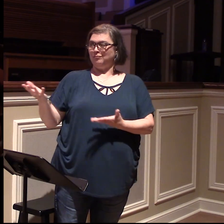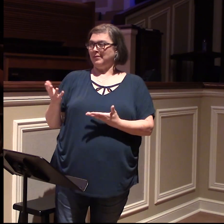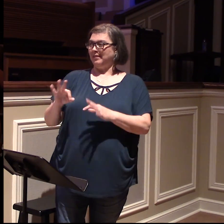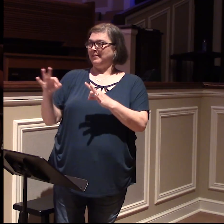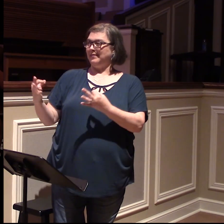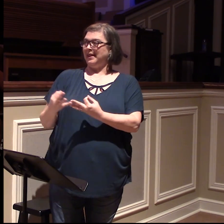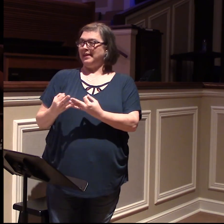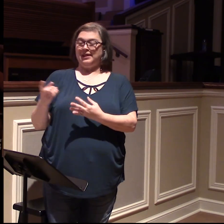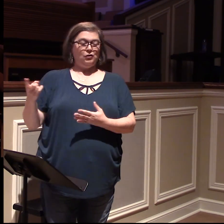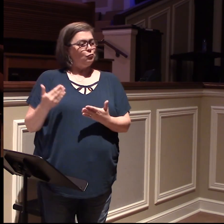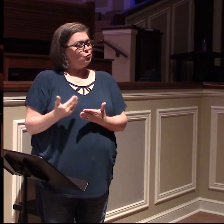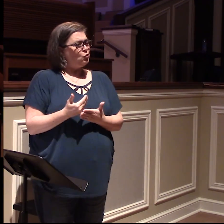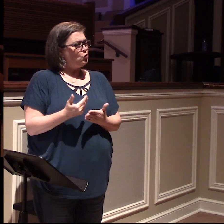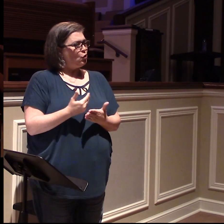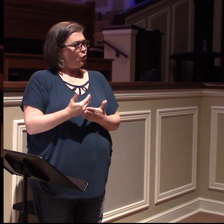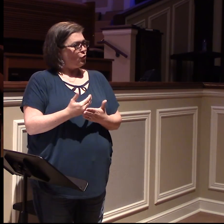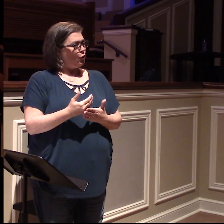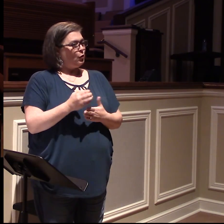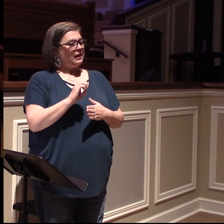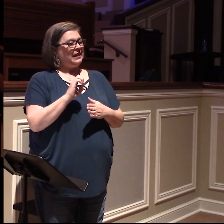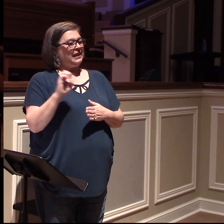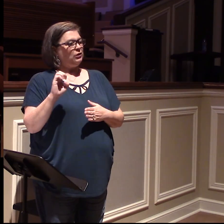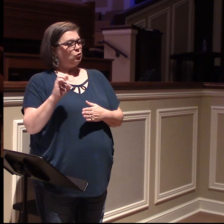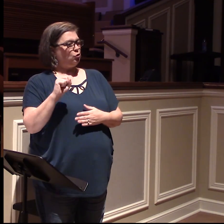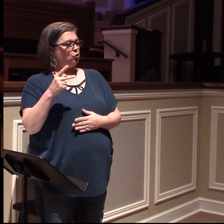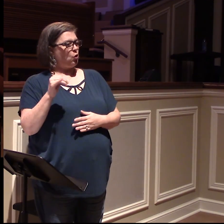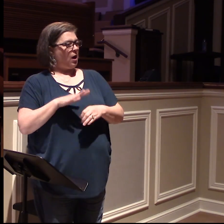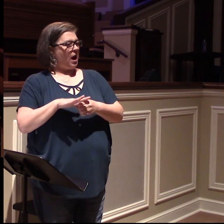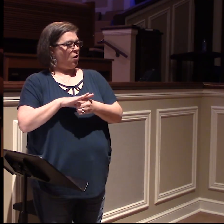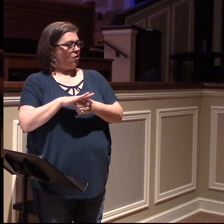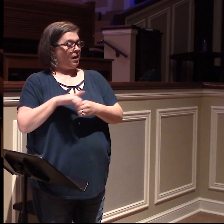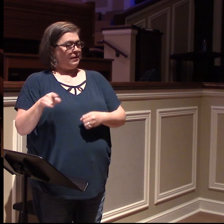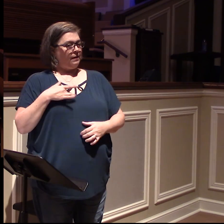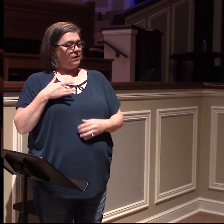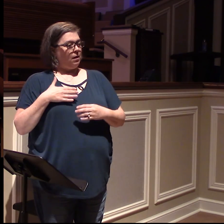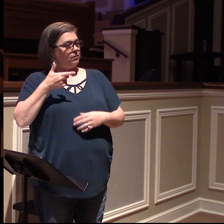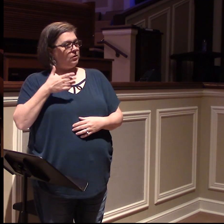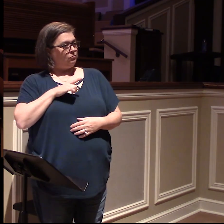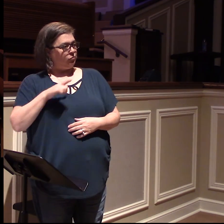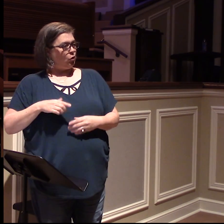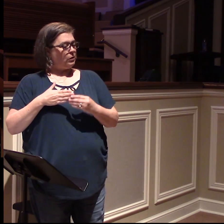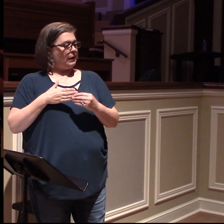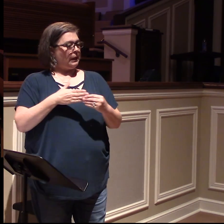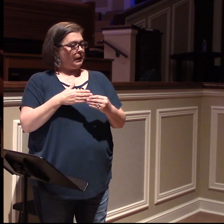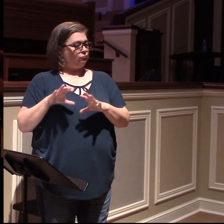The Creightons are fairly new to the Eastern Shore, and they have felt the Lord draw them to be a part of our